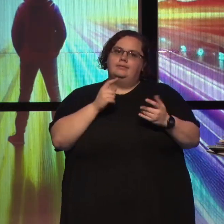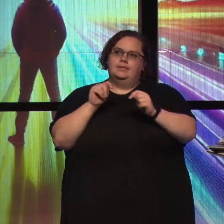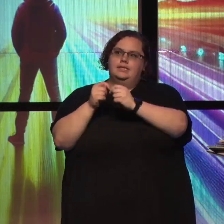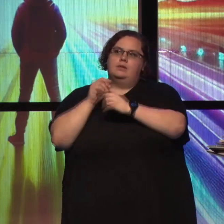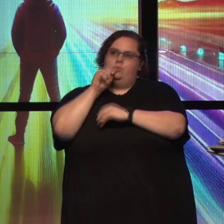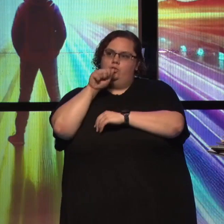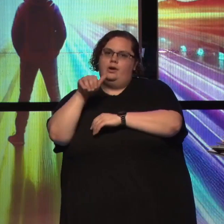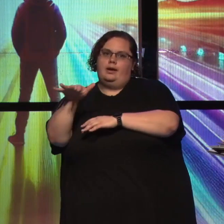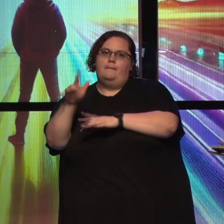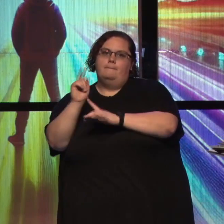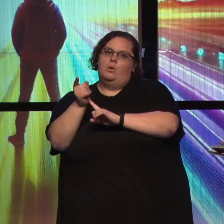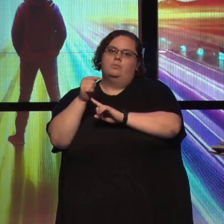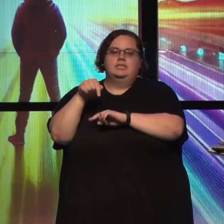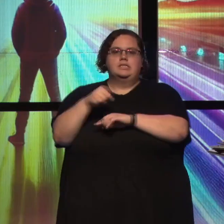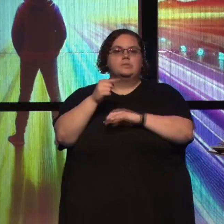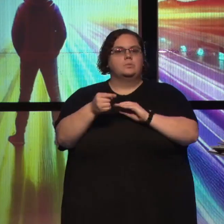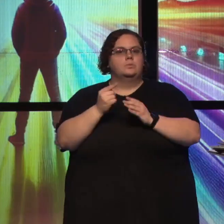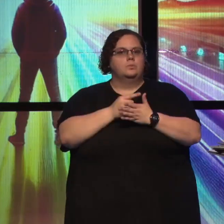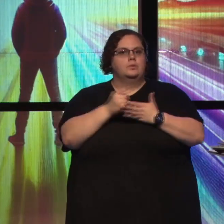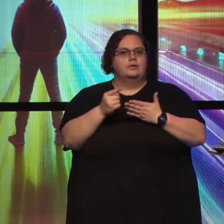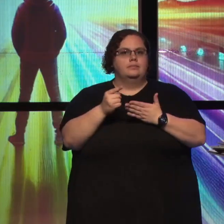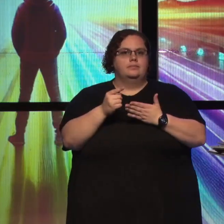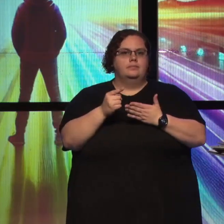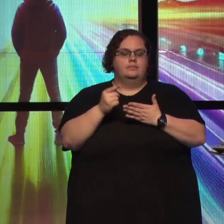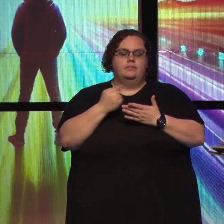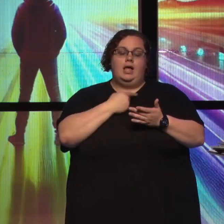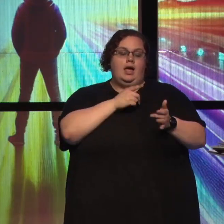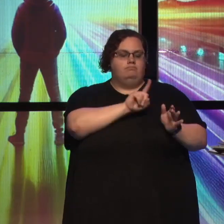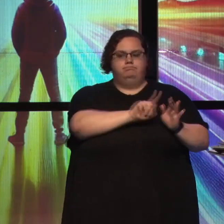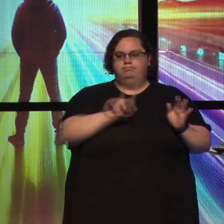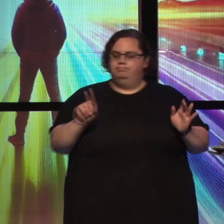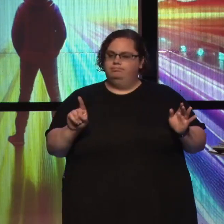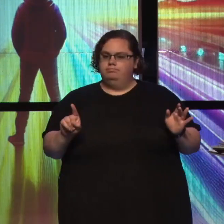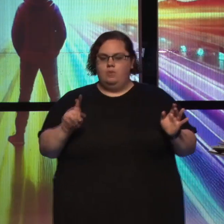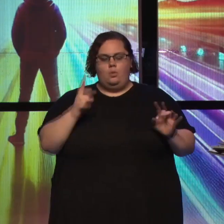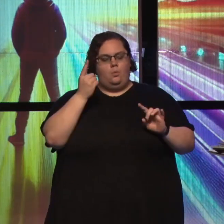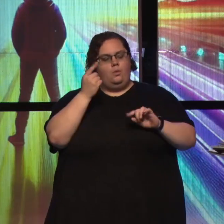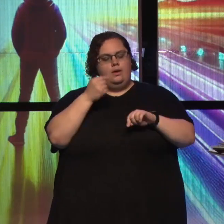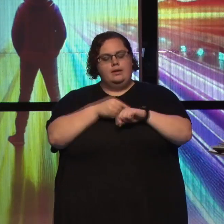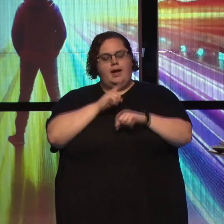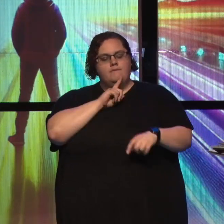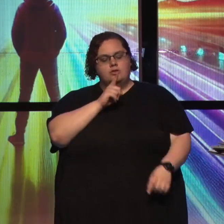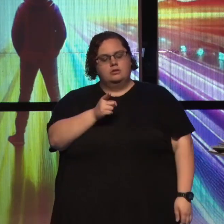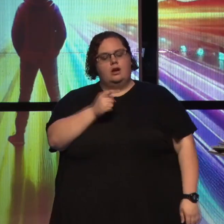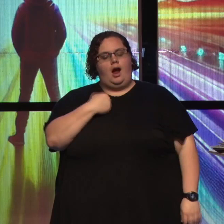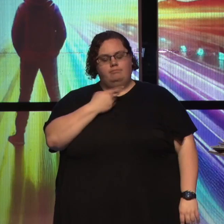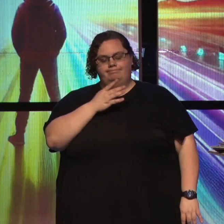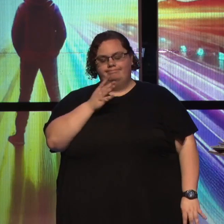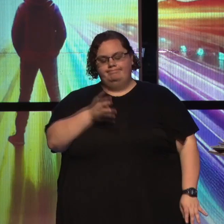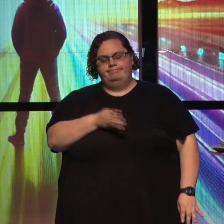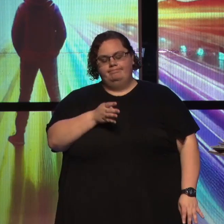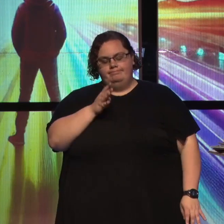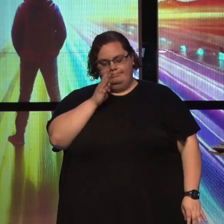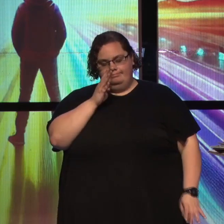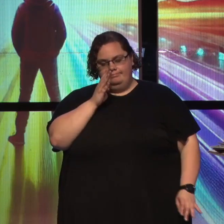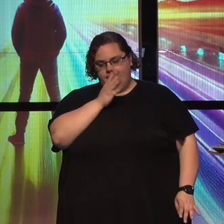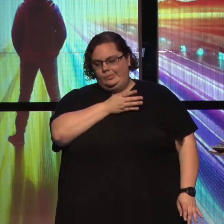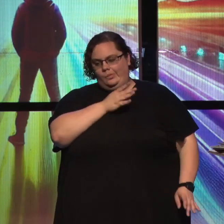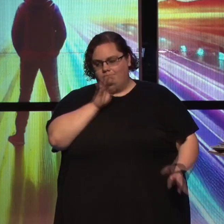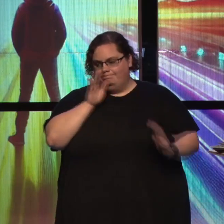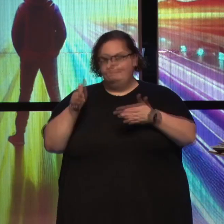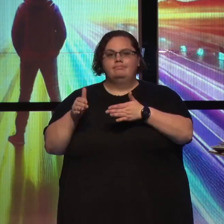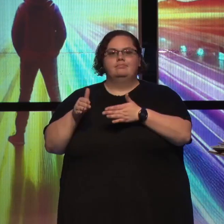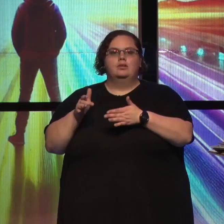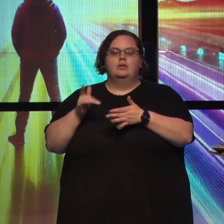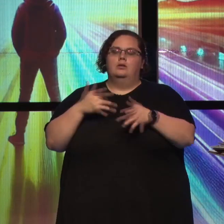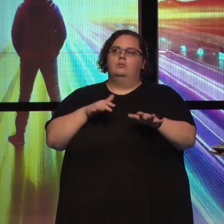lie to you. I walked right off the peacemaking path. I can think of one time for sure I did. And I knew it. I was in it. I was like, oh man, I am